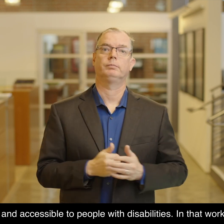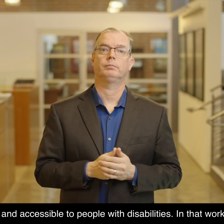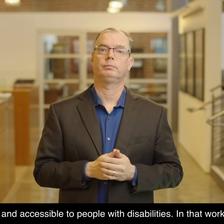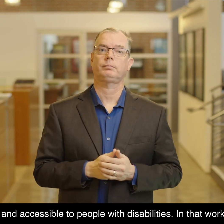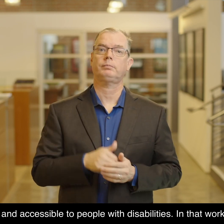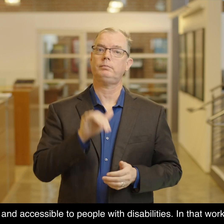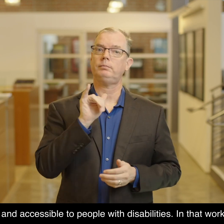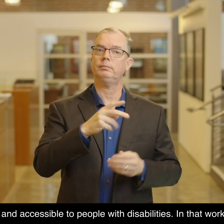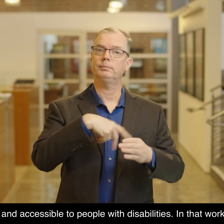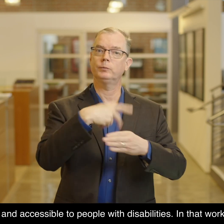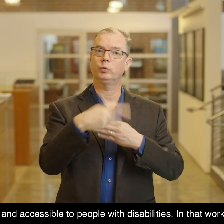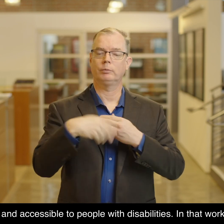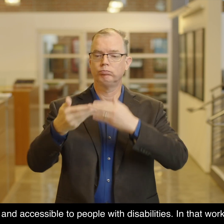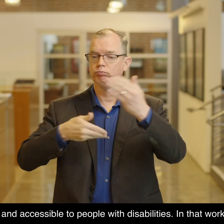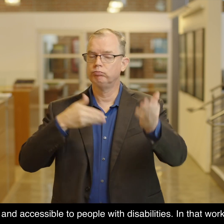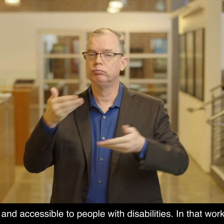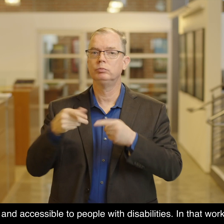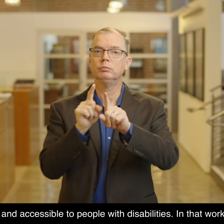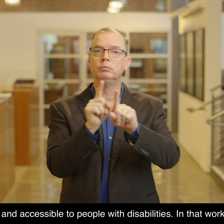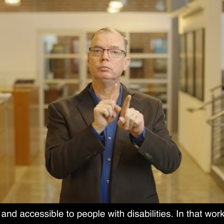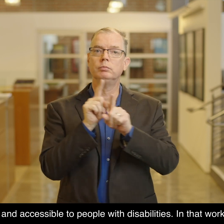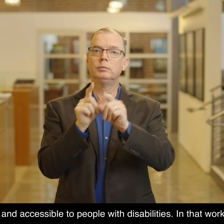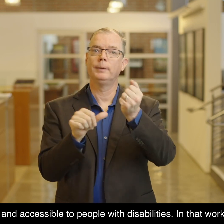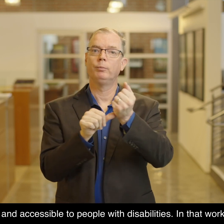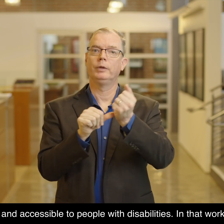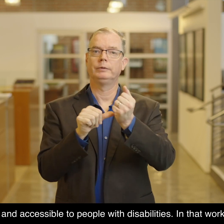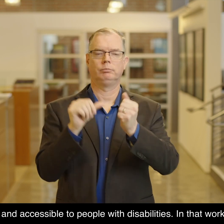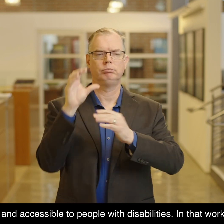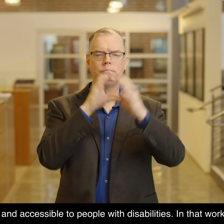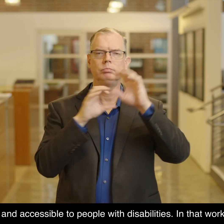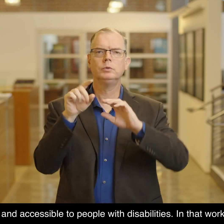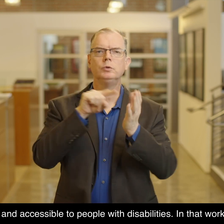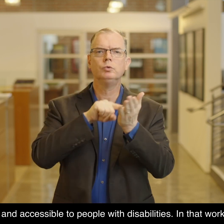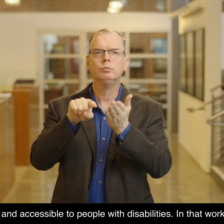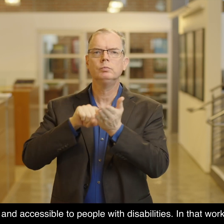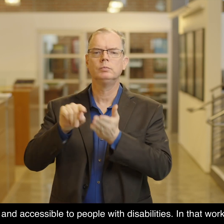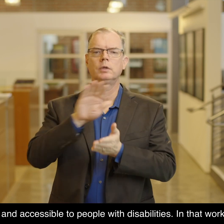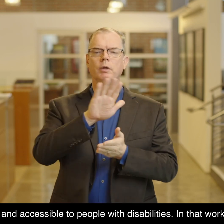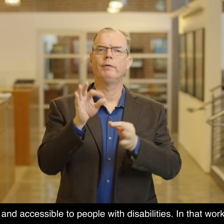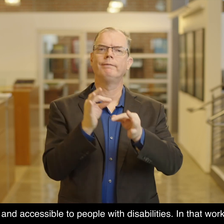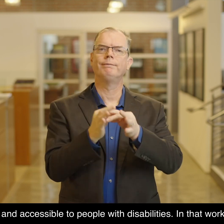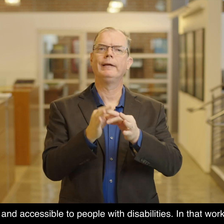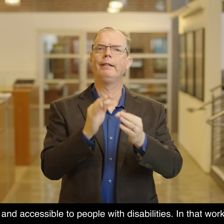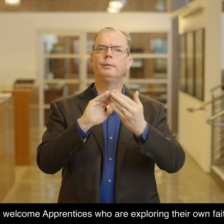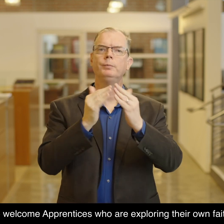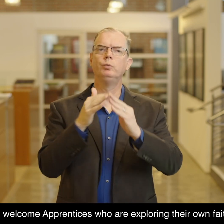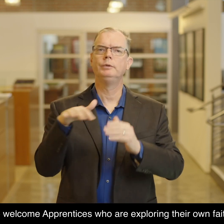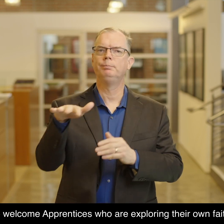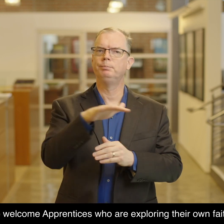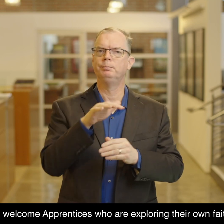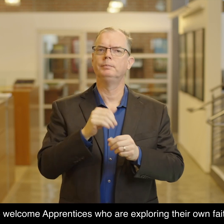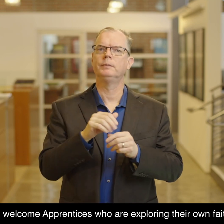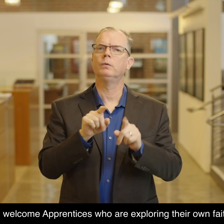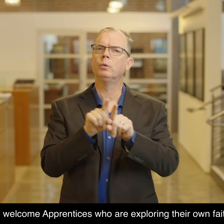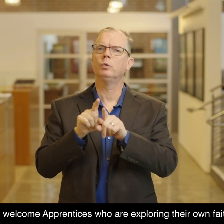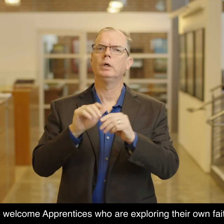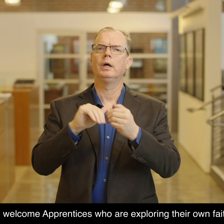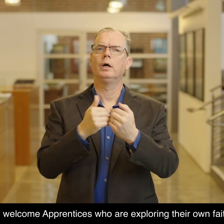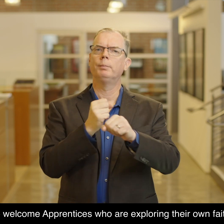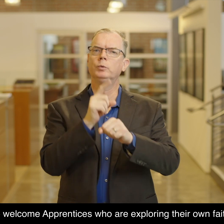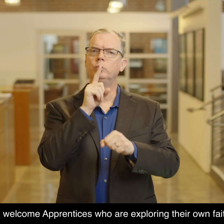of and accessible to people with disabilities. In that work, the program has been able to